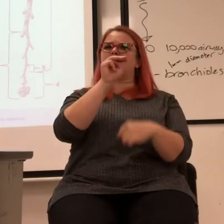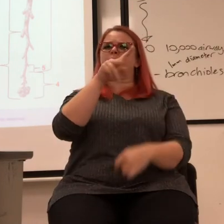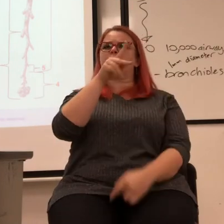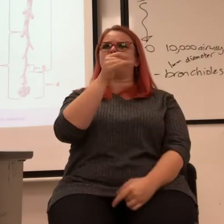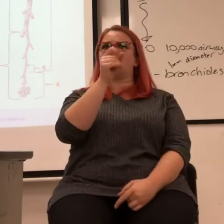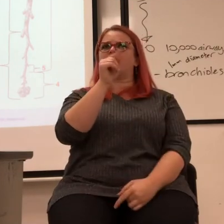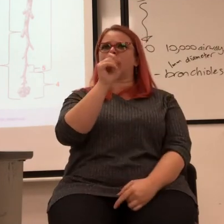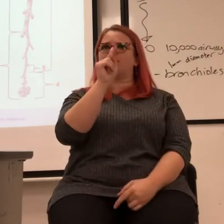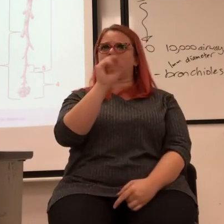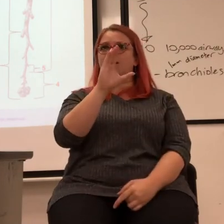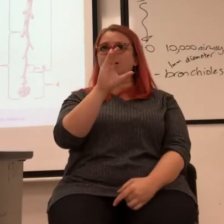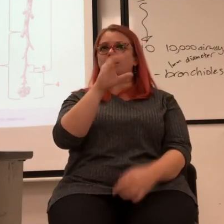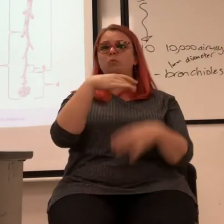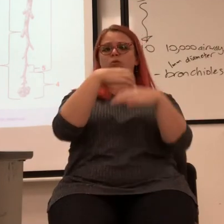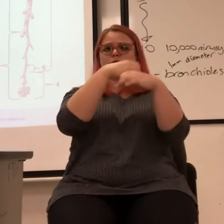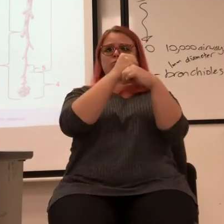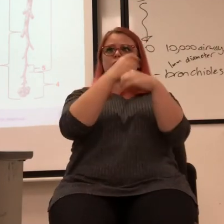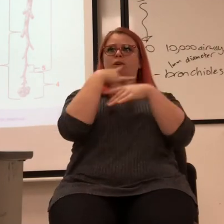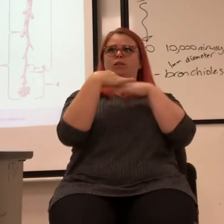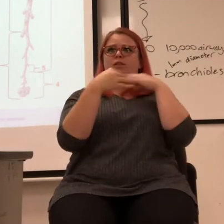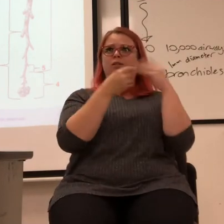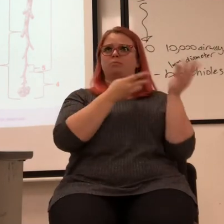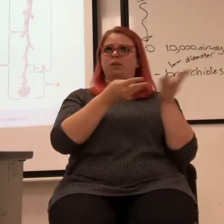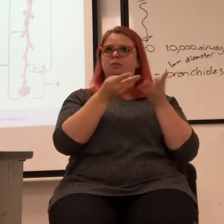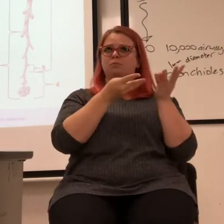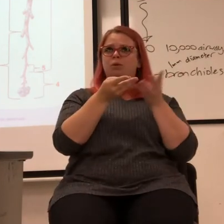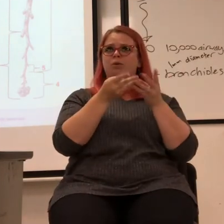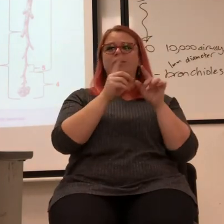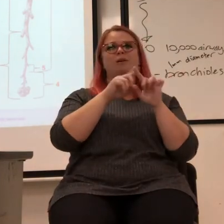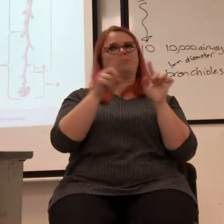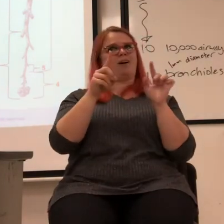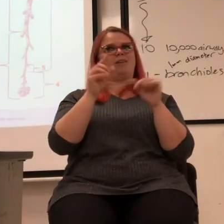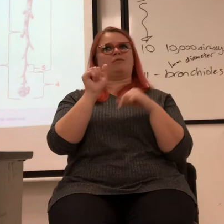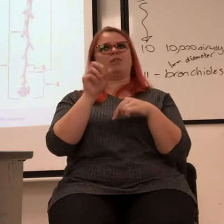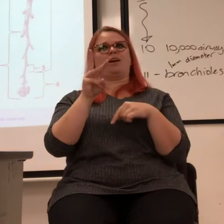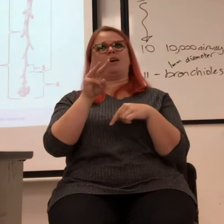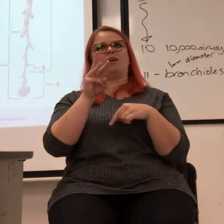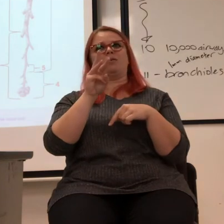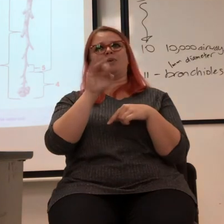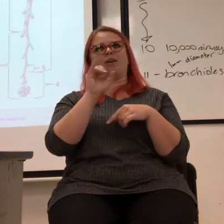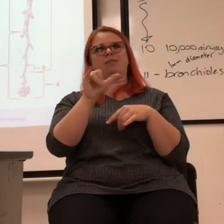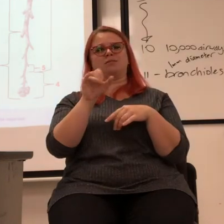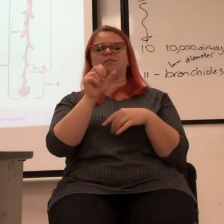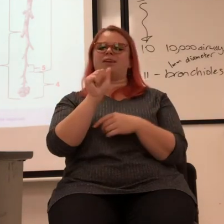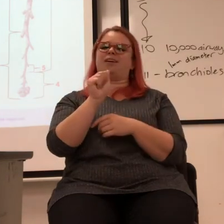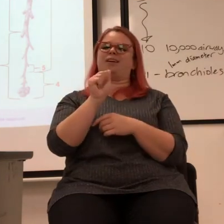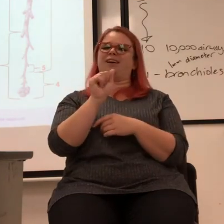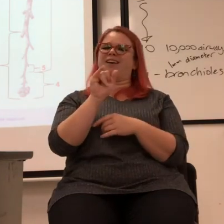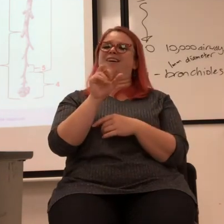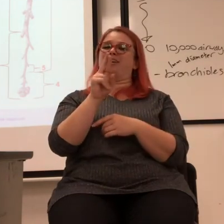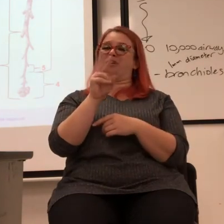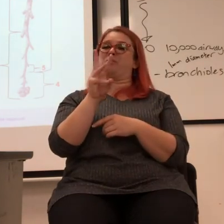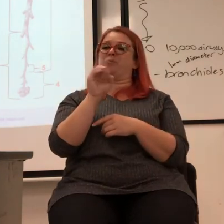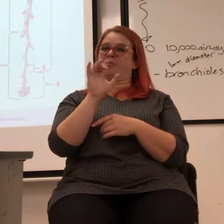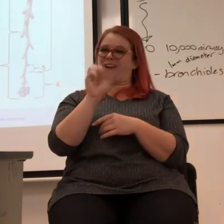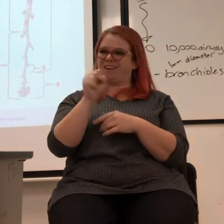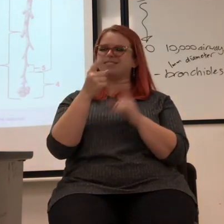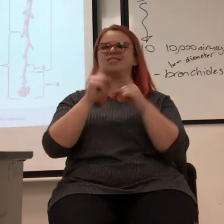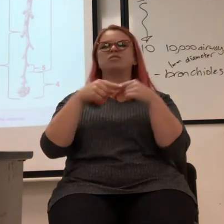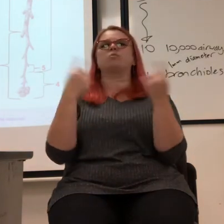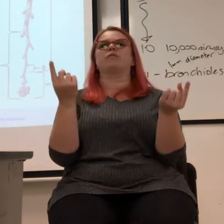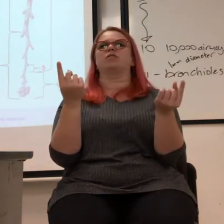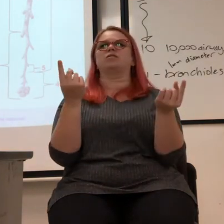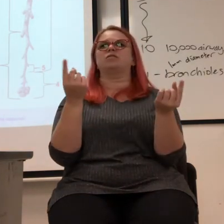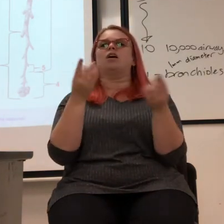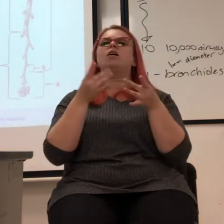the blood supply, right, for the arterioles, but airways is reverse. The smooth muscles will contract in a